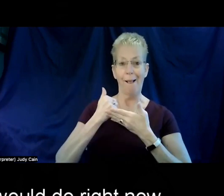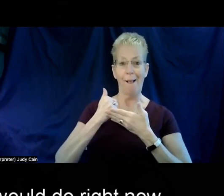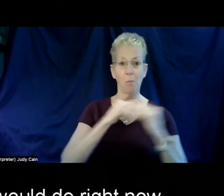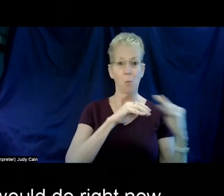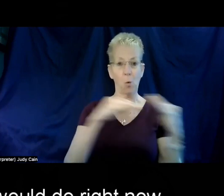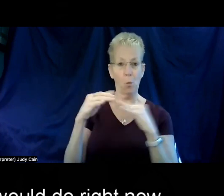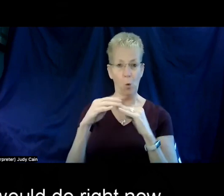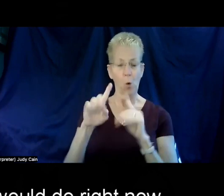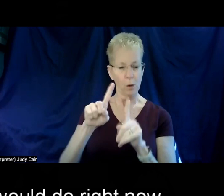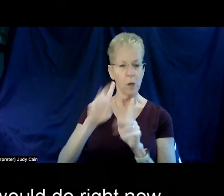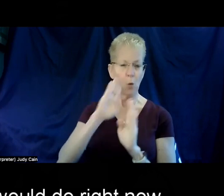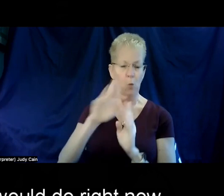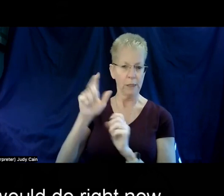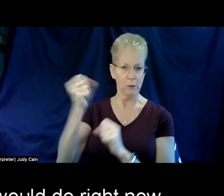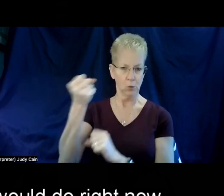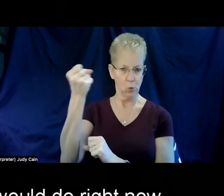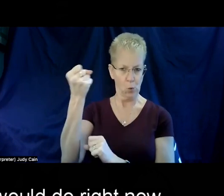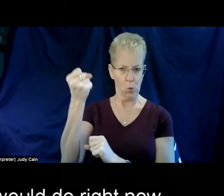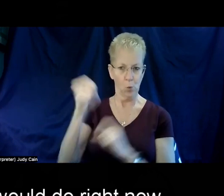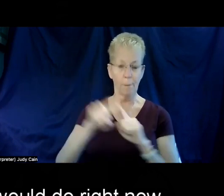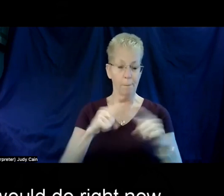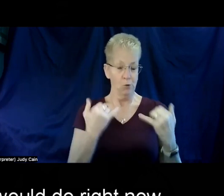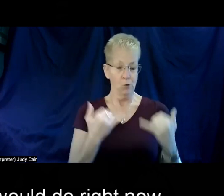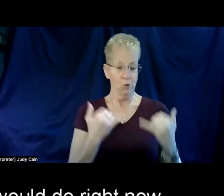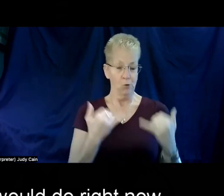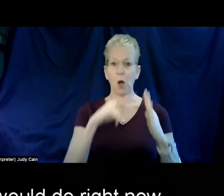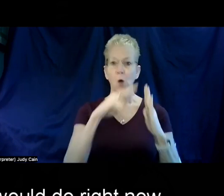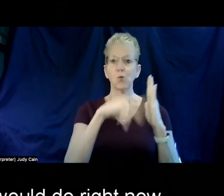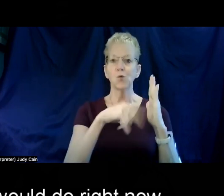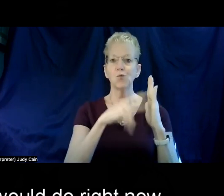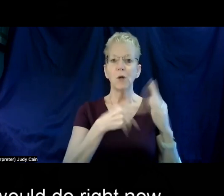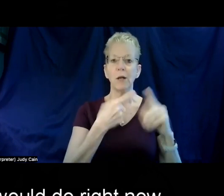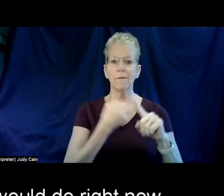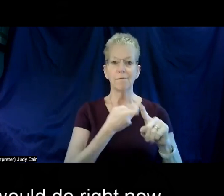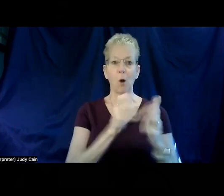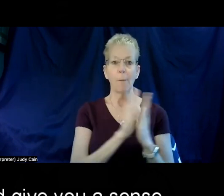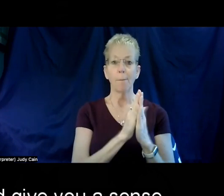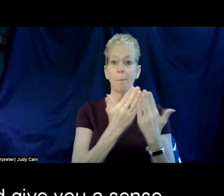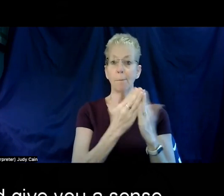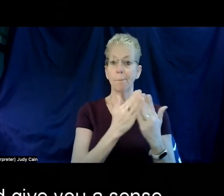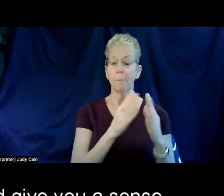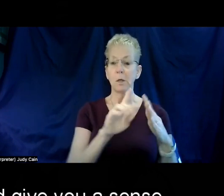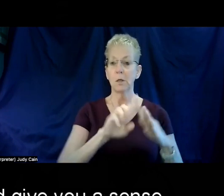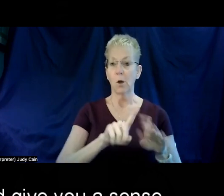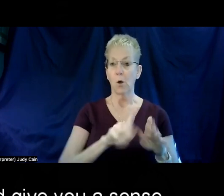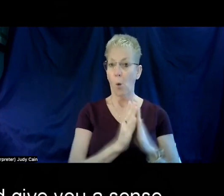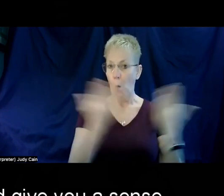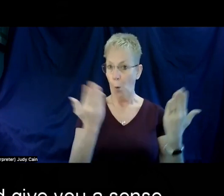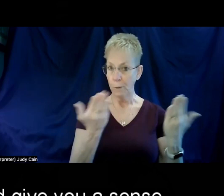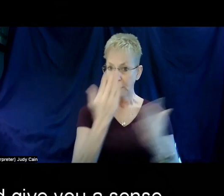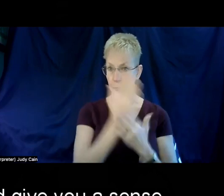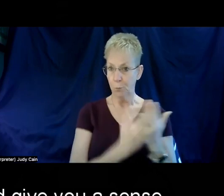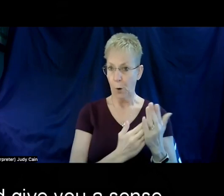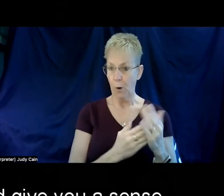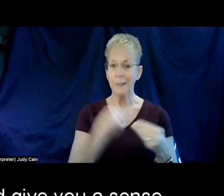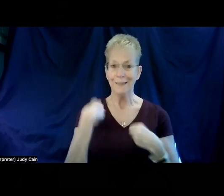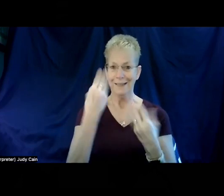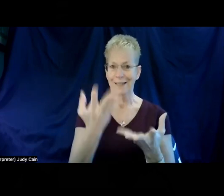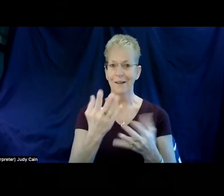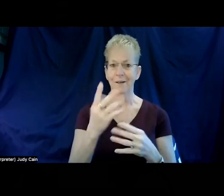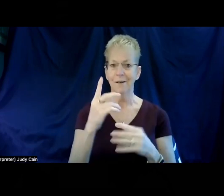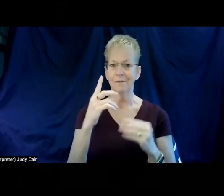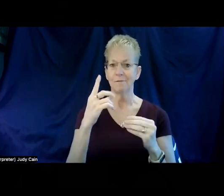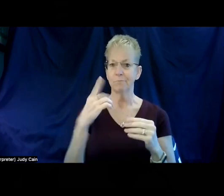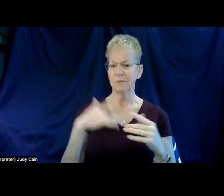but I thought what I would do right now is just read from the opening of Proud Sorrows and give you a sense of what this is all